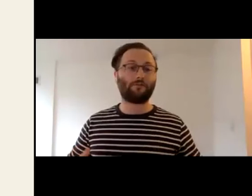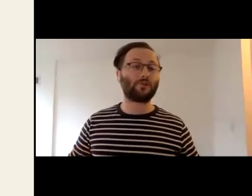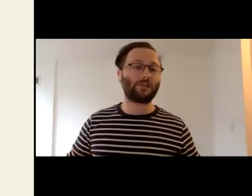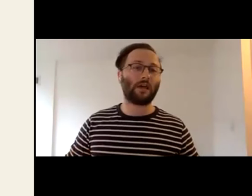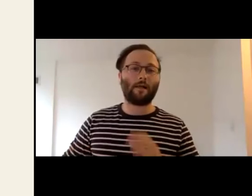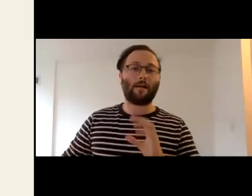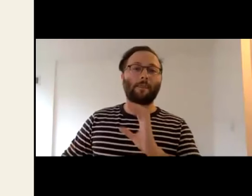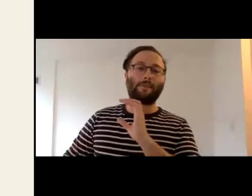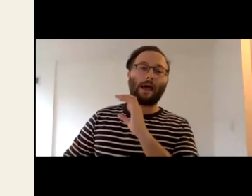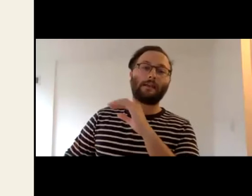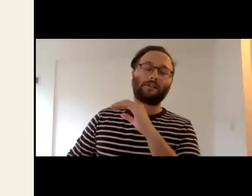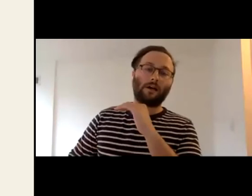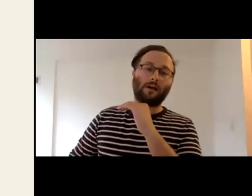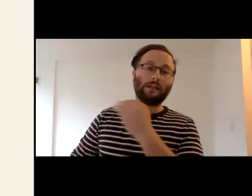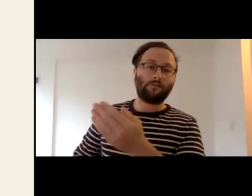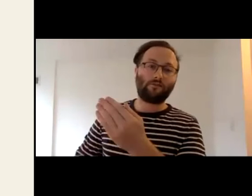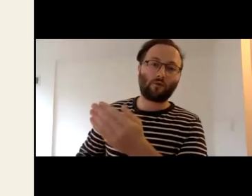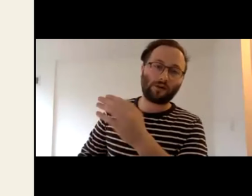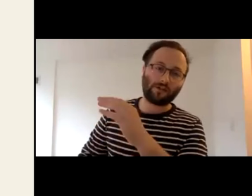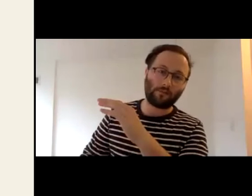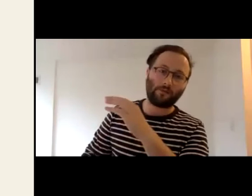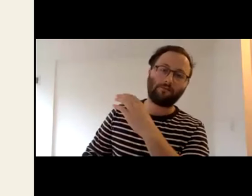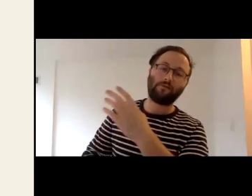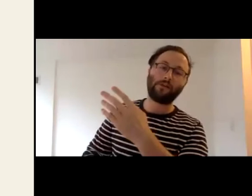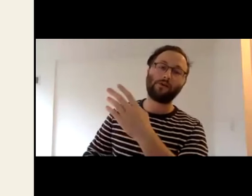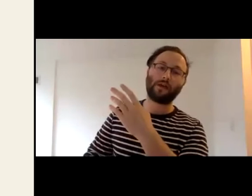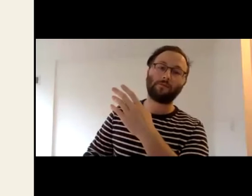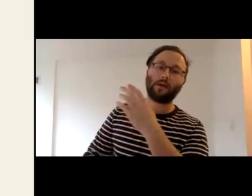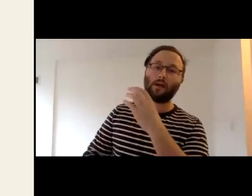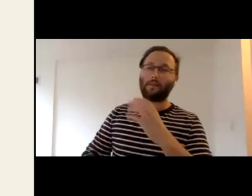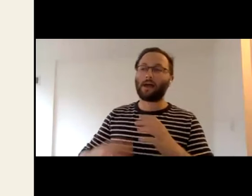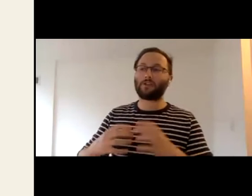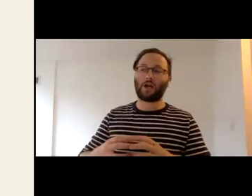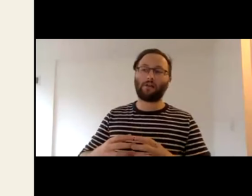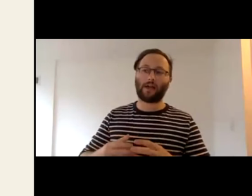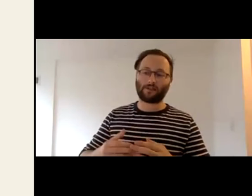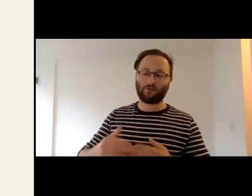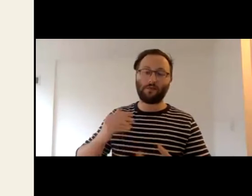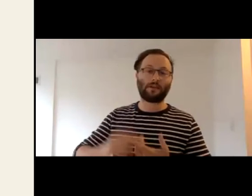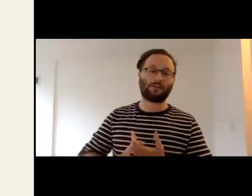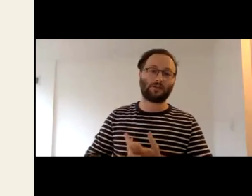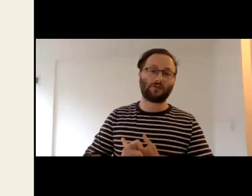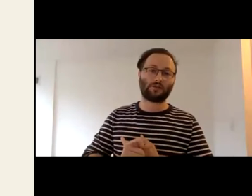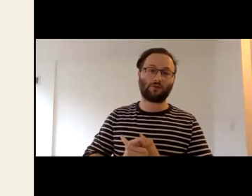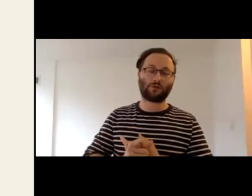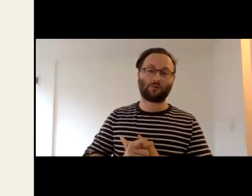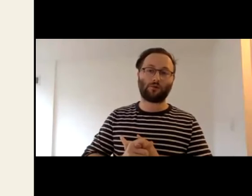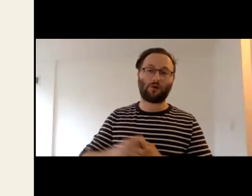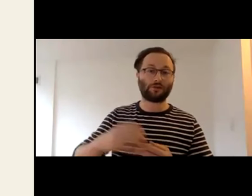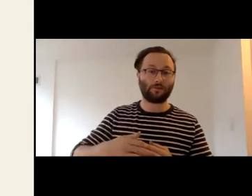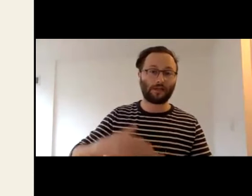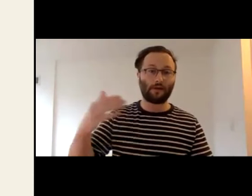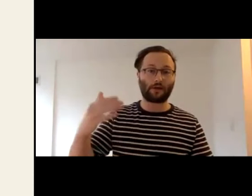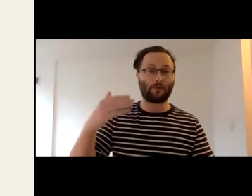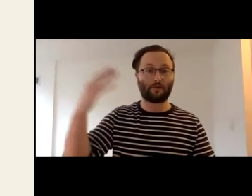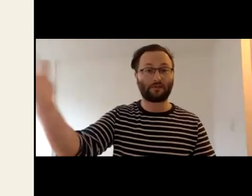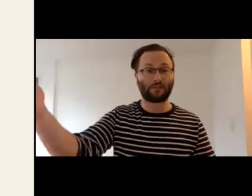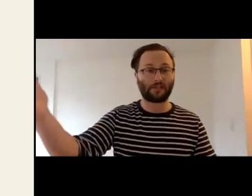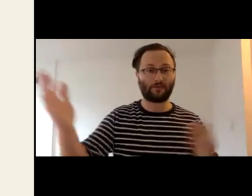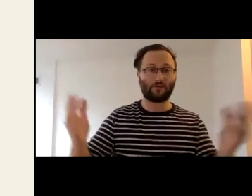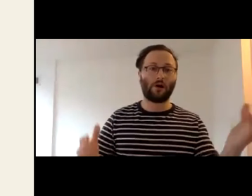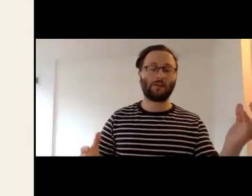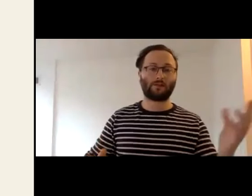interaction, versus that lean forward example of the video games. That child has to make decisions which will ultimately impact whether